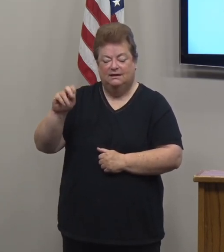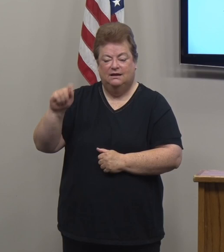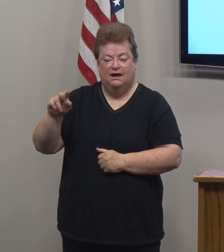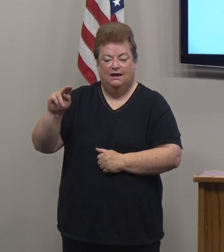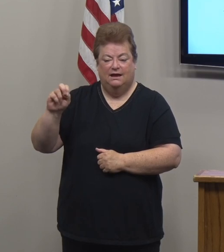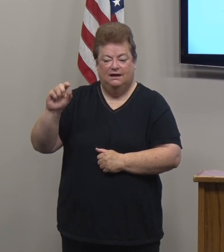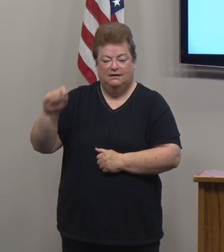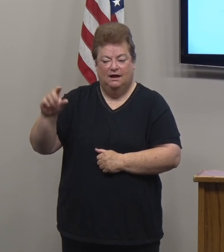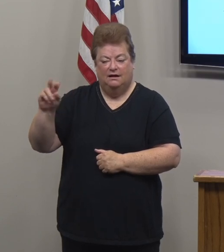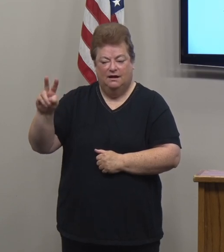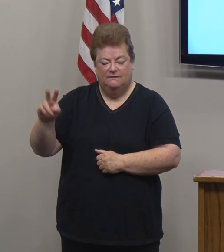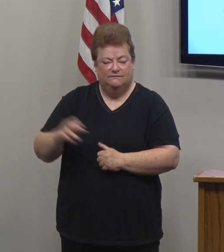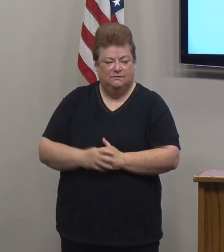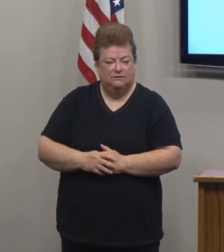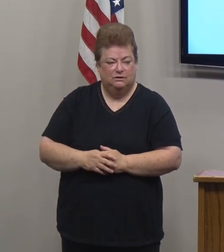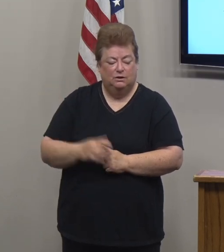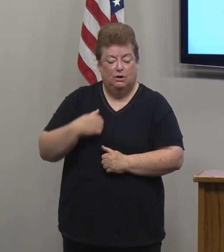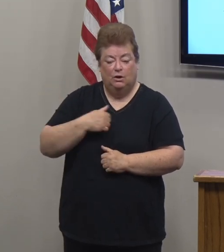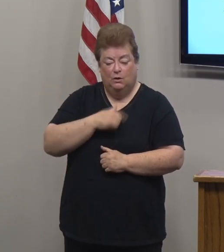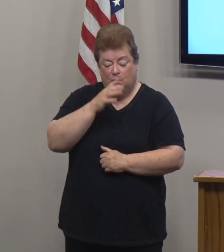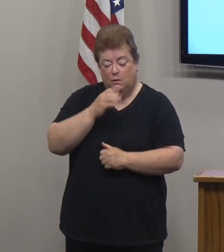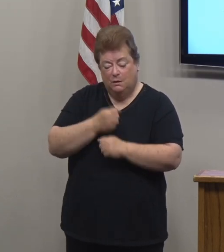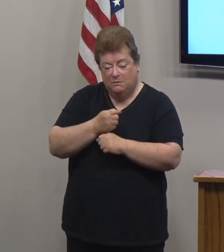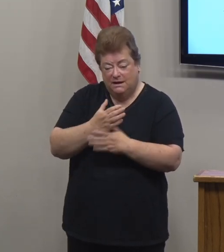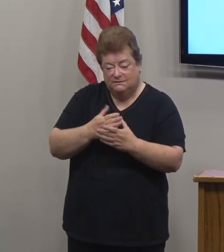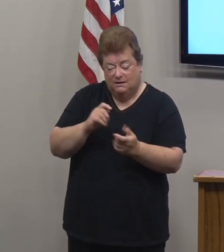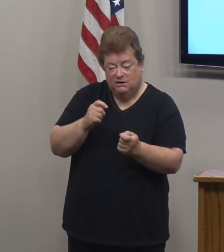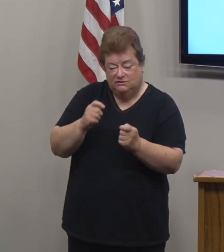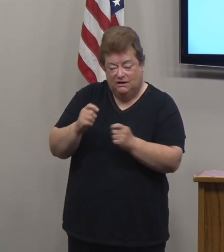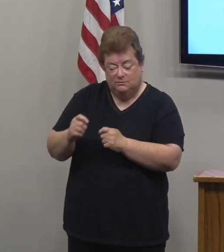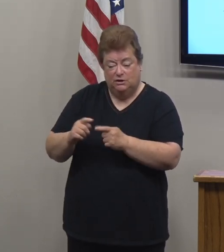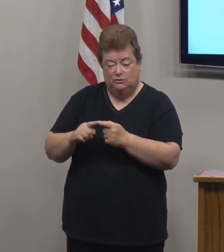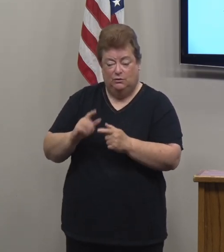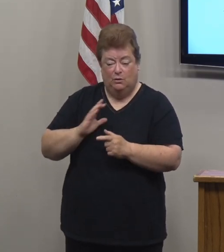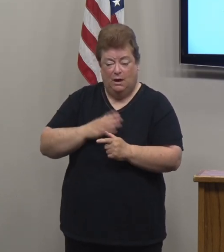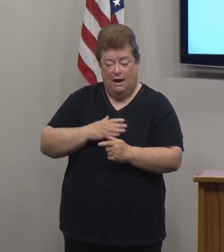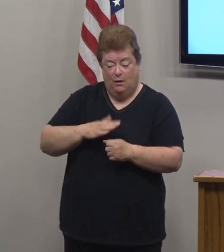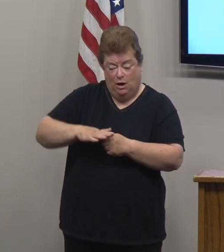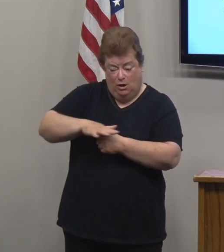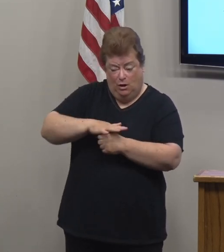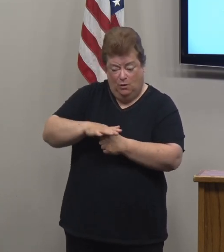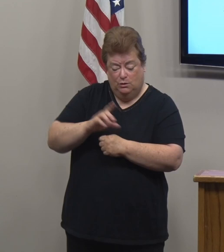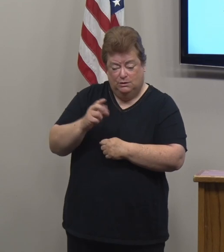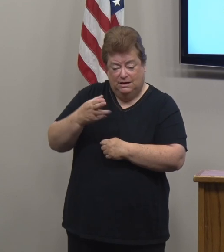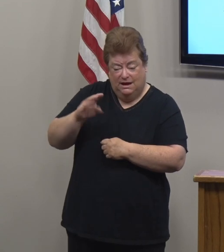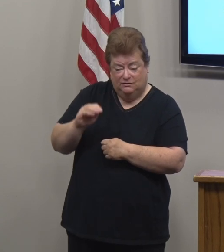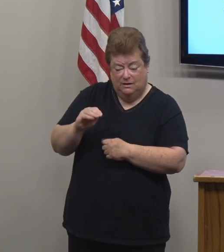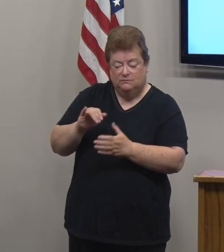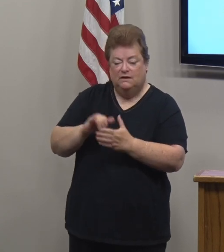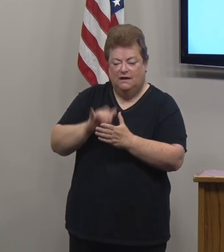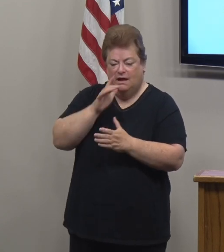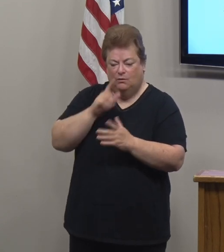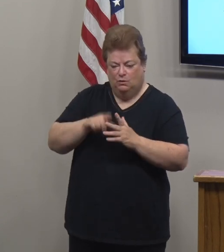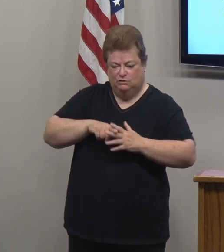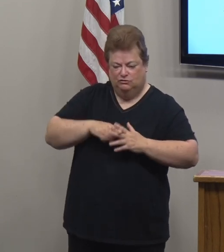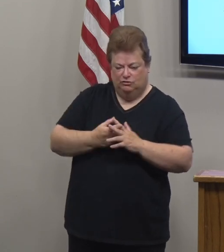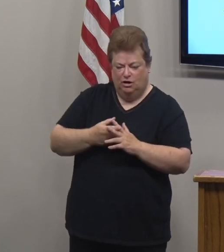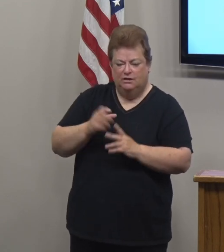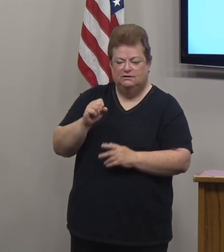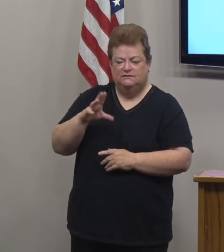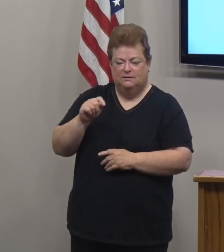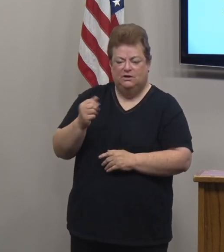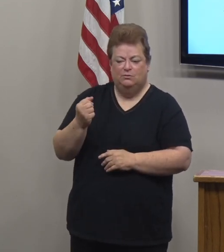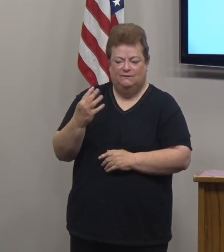covid19.lincoln.ne.gov. We will be making some adjustments to our local directed health measure that will be effective September